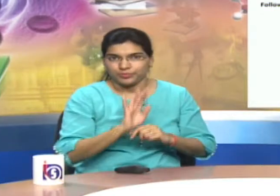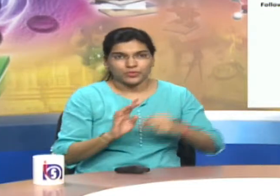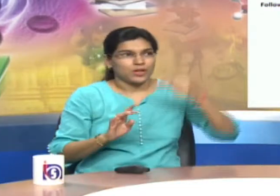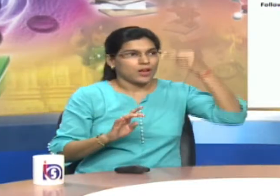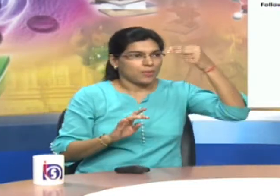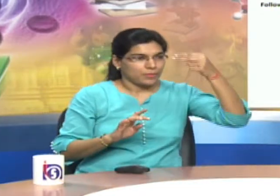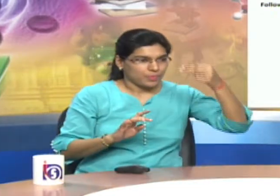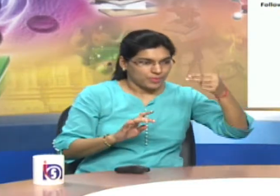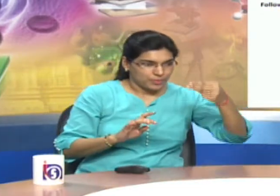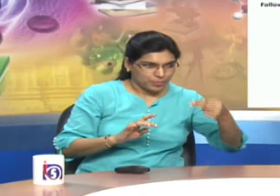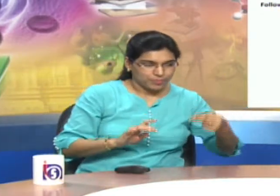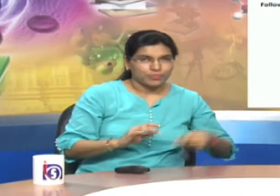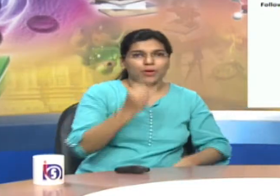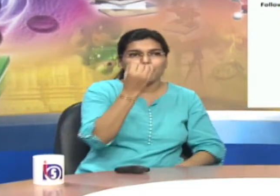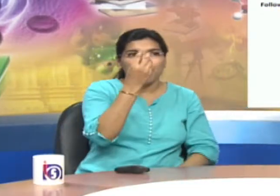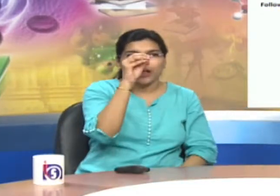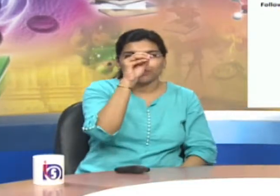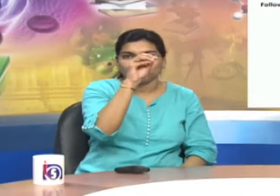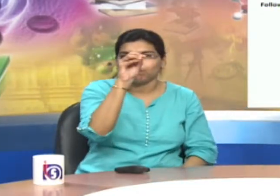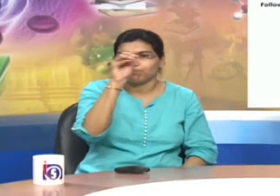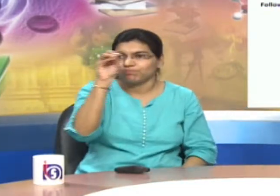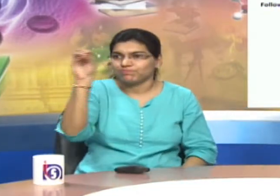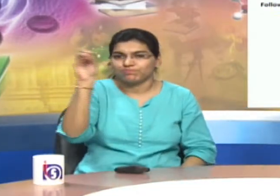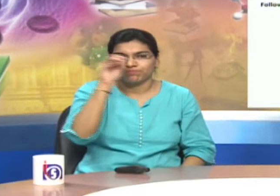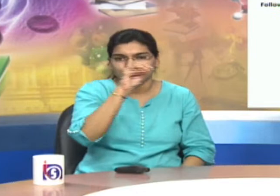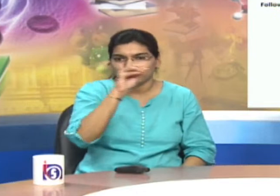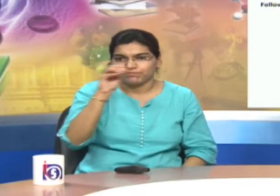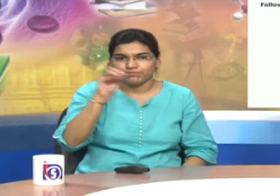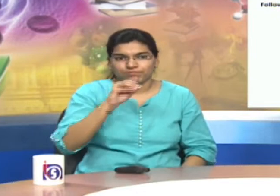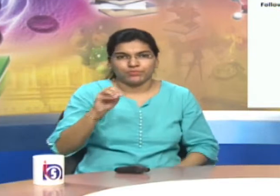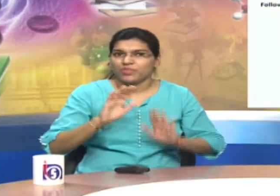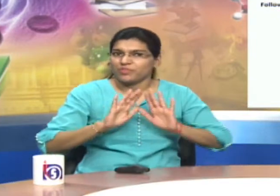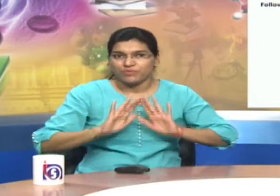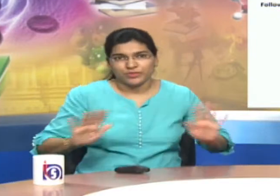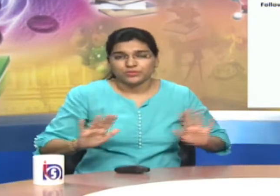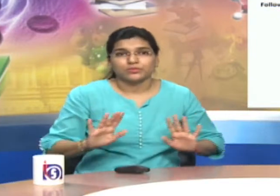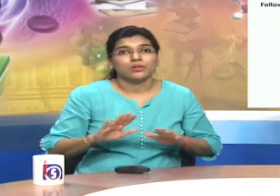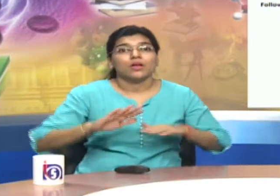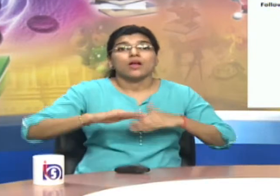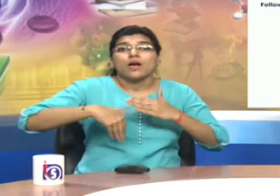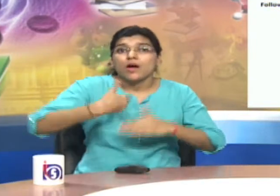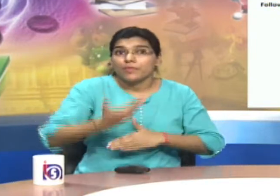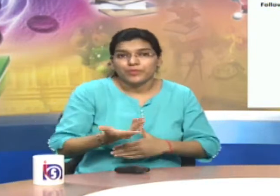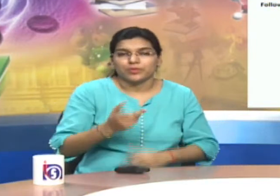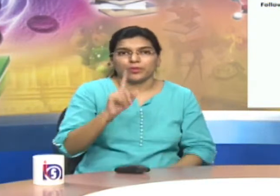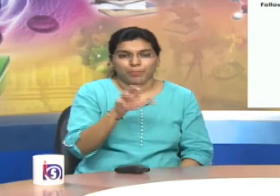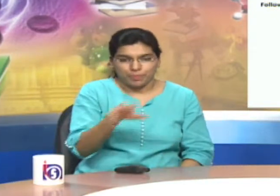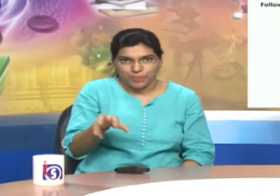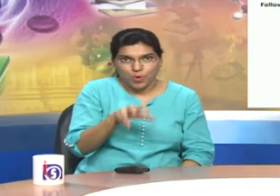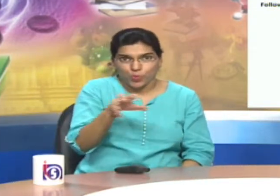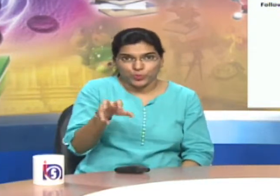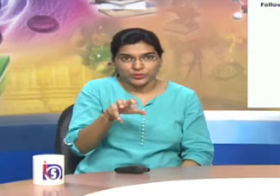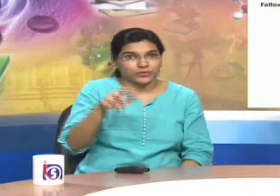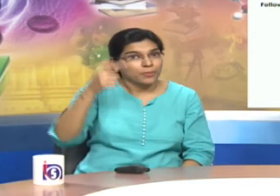there and students' names are written, and also marks are there in the